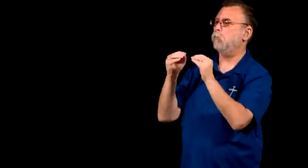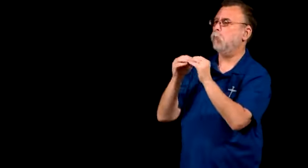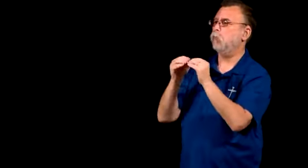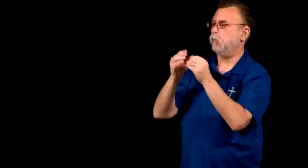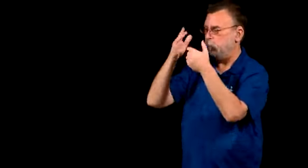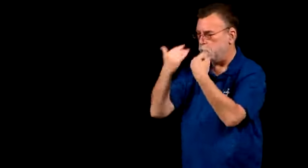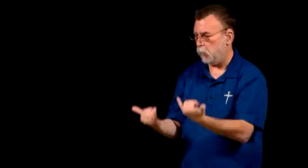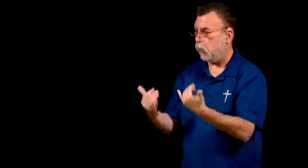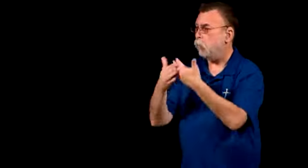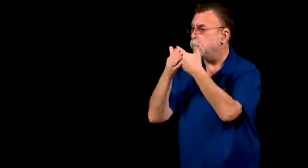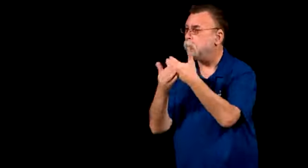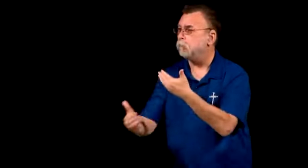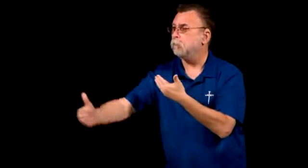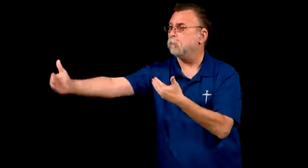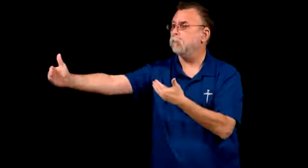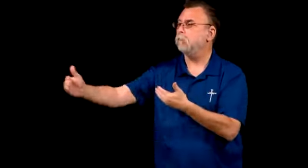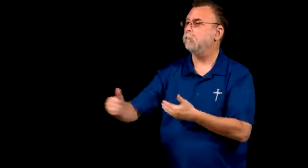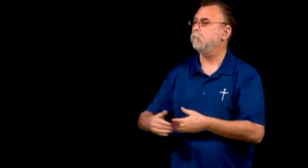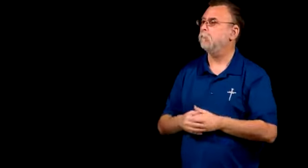as we build the relationship with you